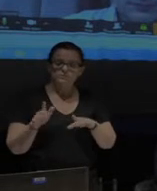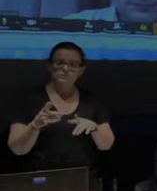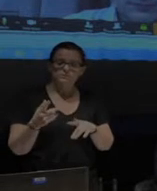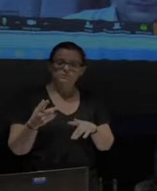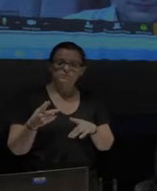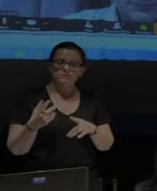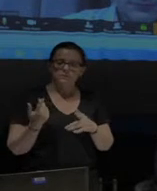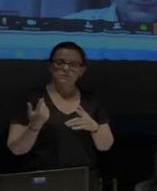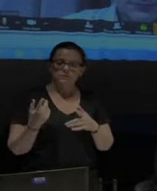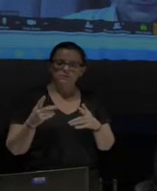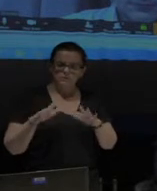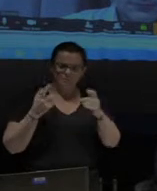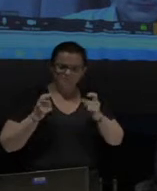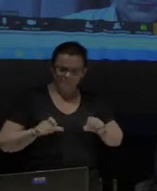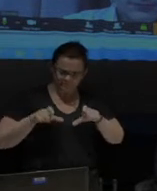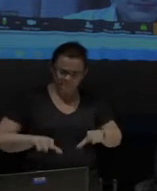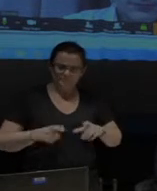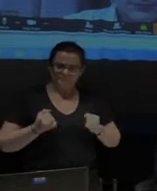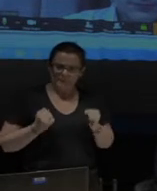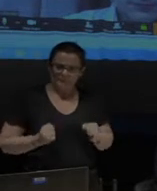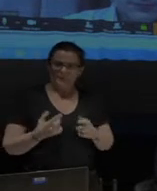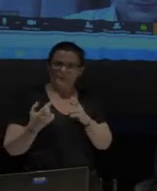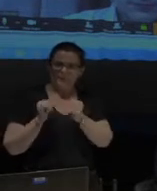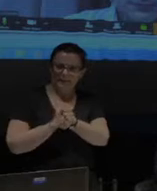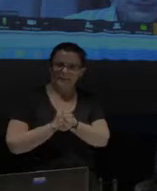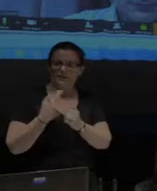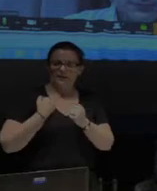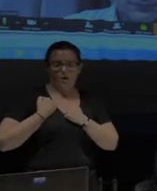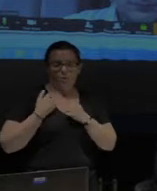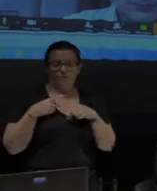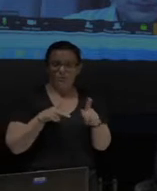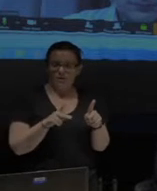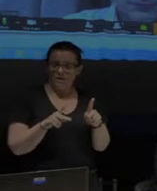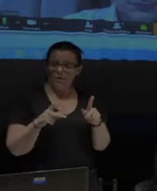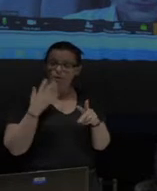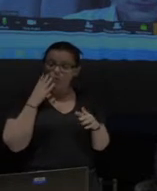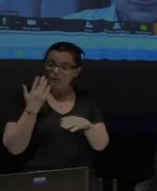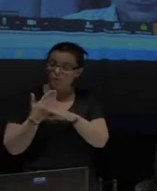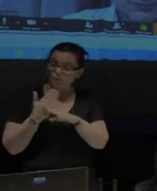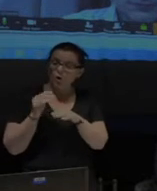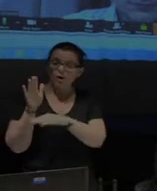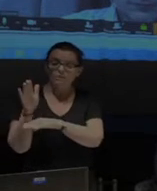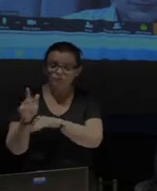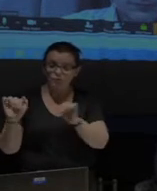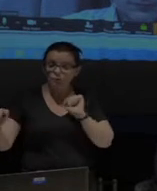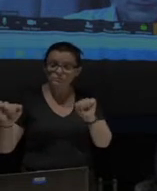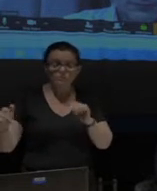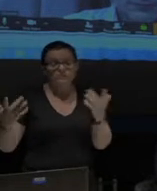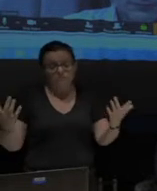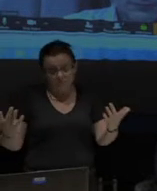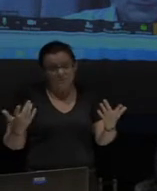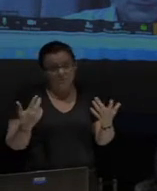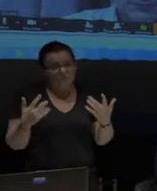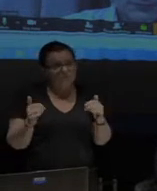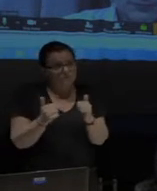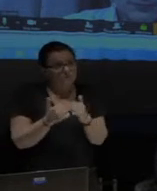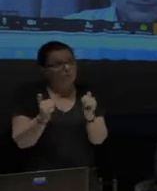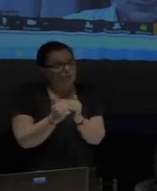way to do that. I believe, yes, you have to engage and you have to be consistent in doing